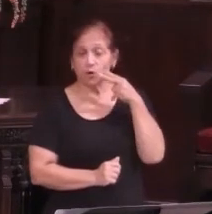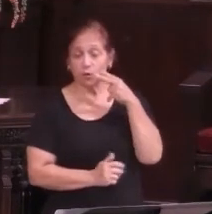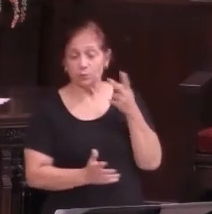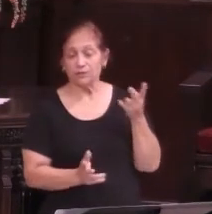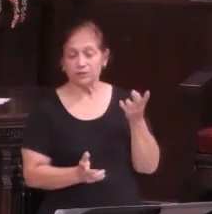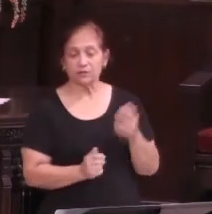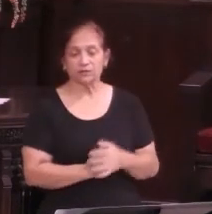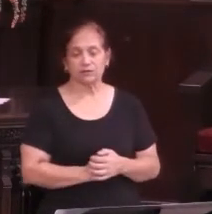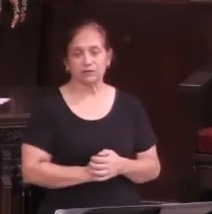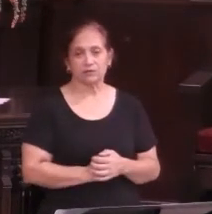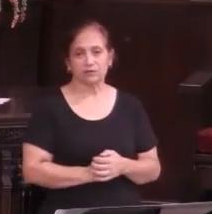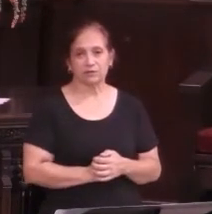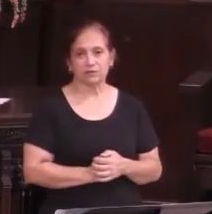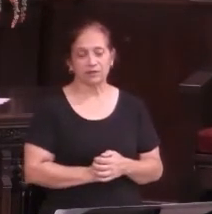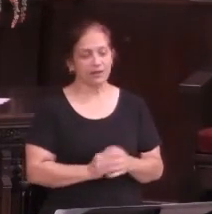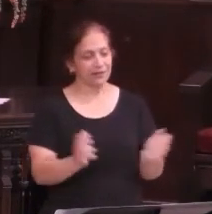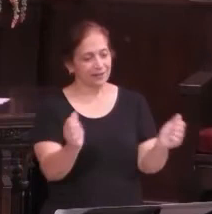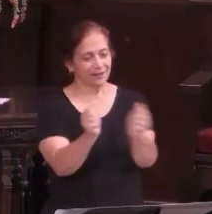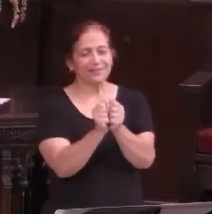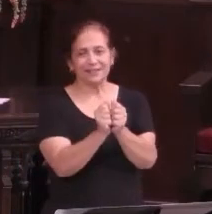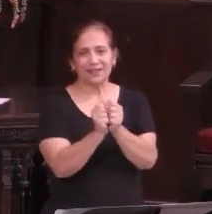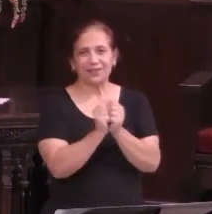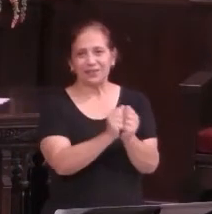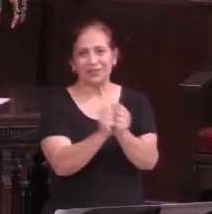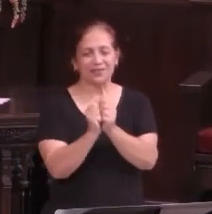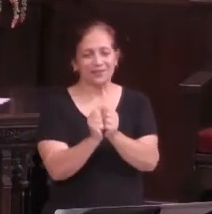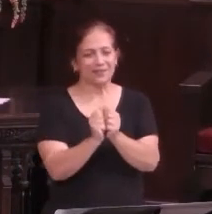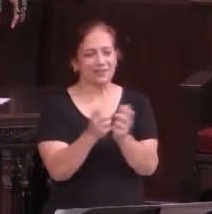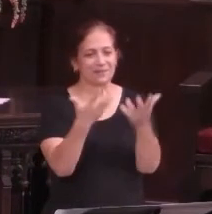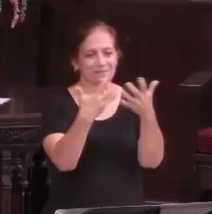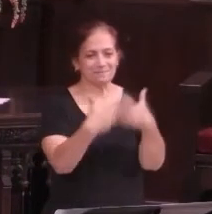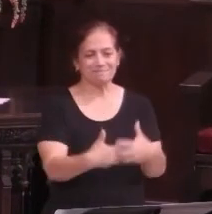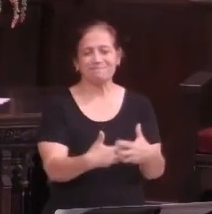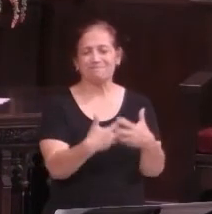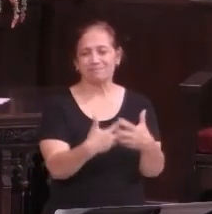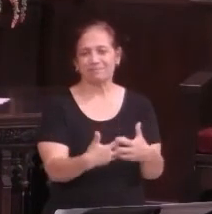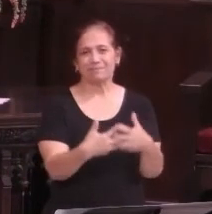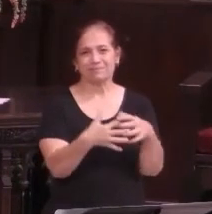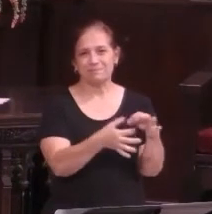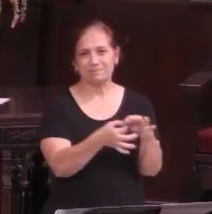will, dance together in almost perfect harmony.